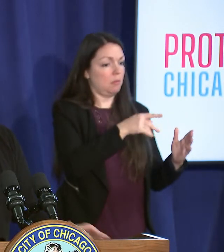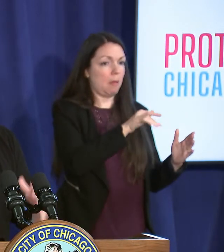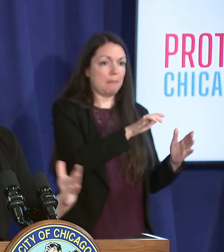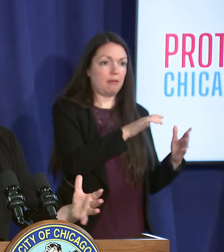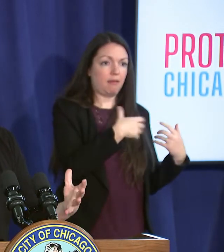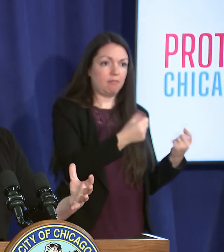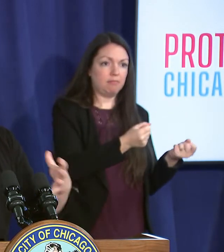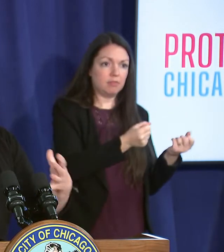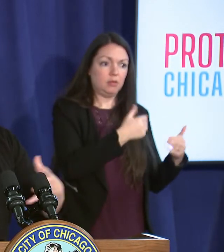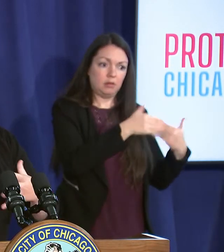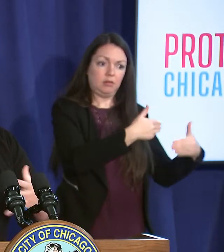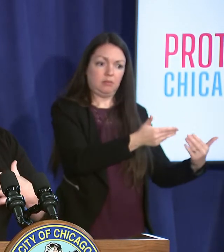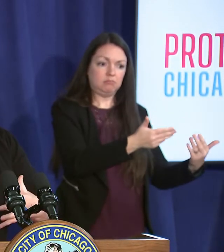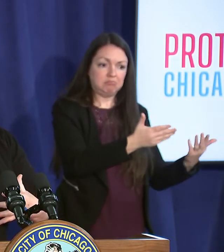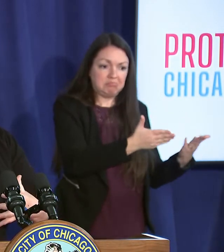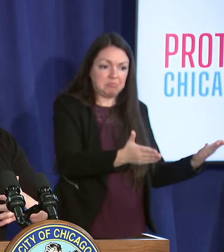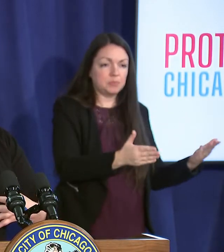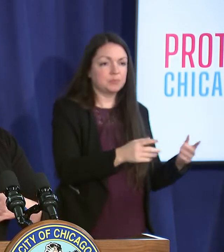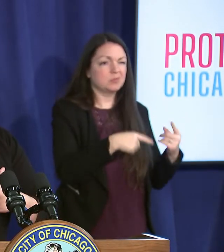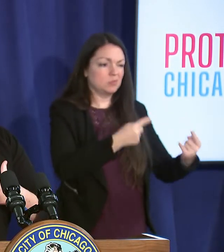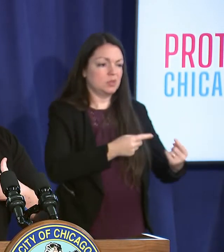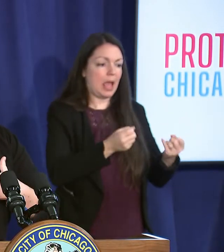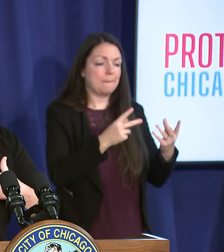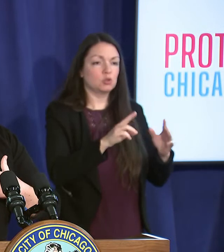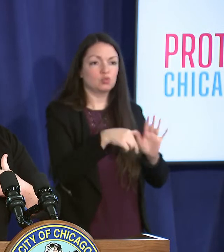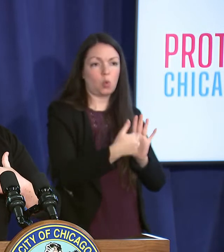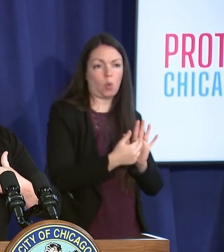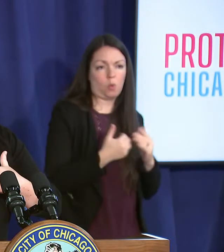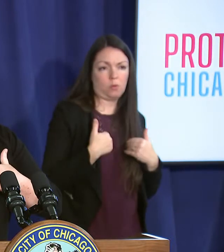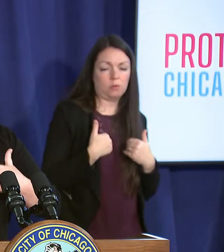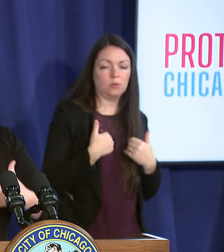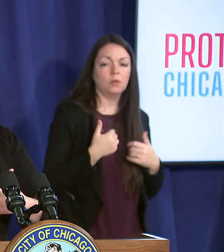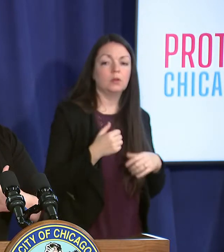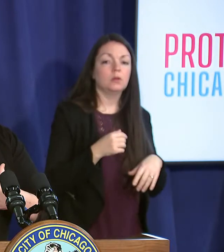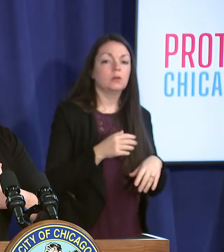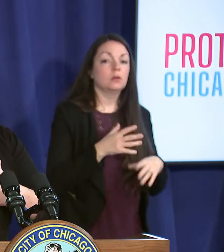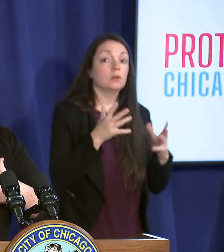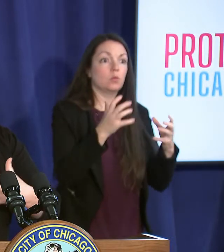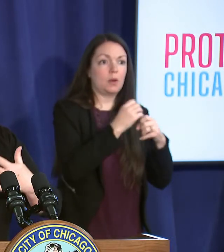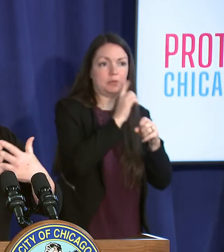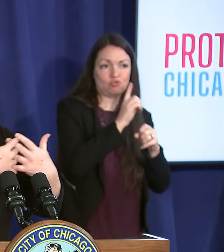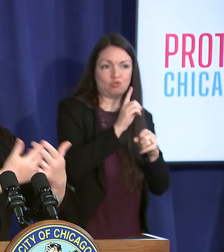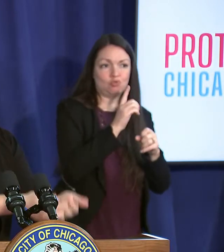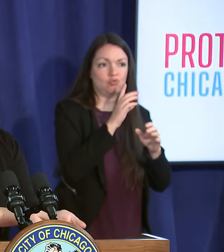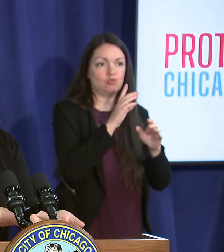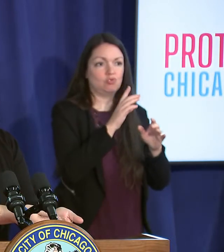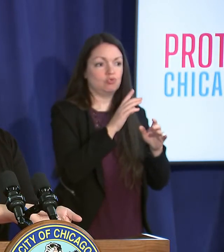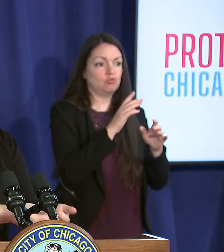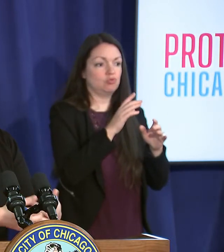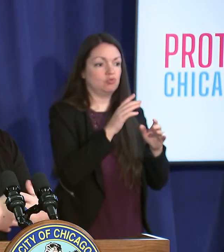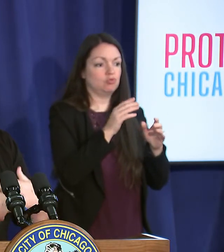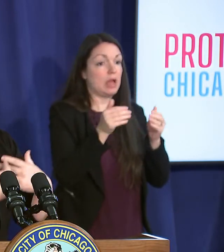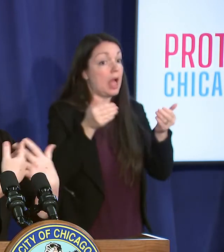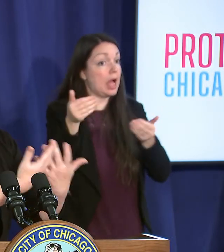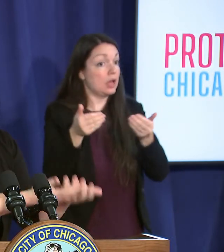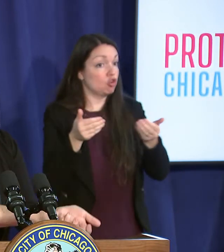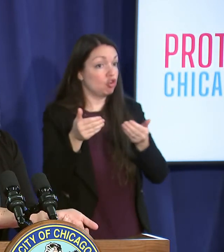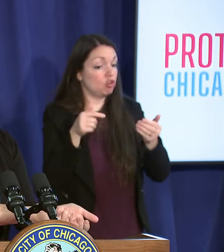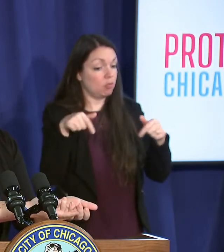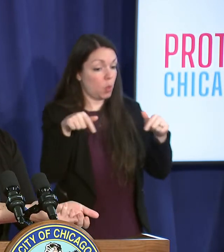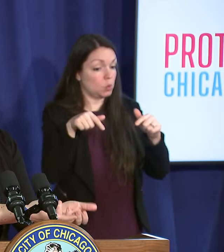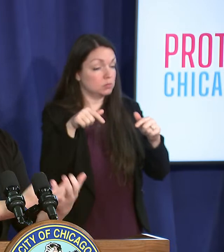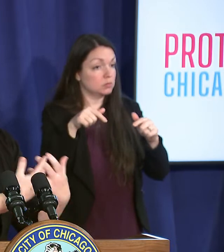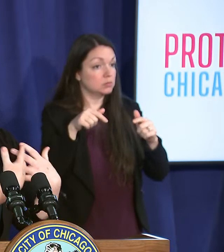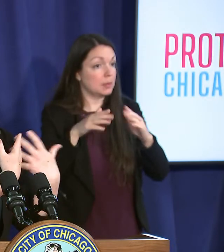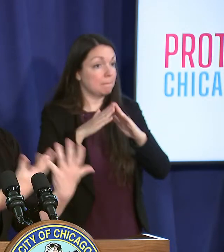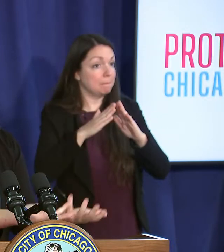struggle. We've struggled with how much of a role you play. And wanting to make sure that we are also hiring in communities and really making